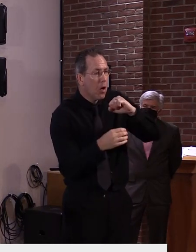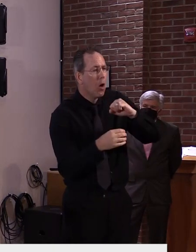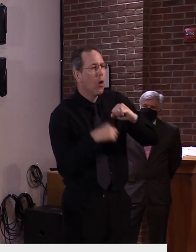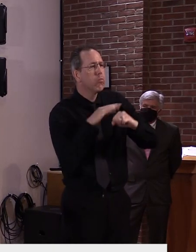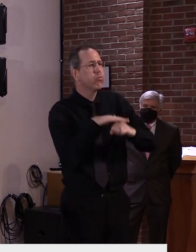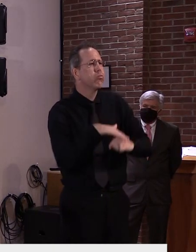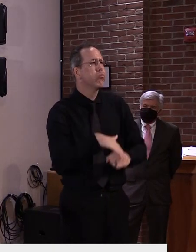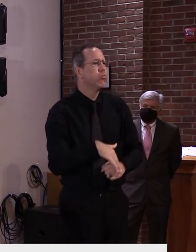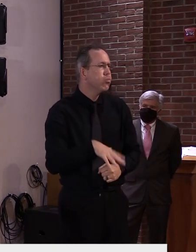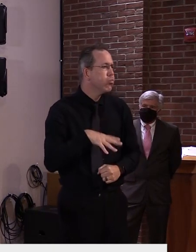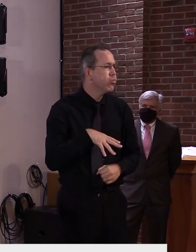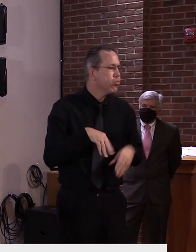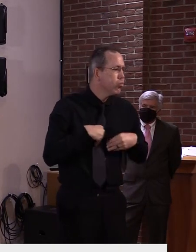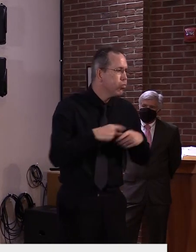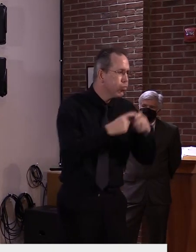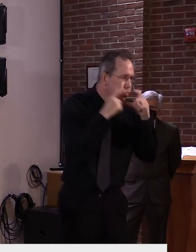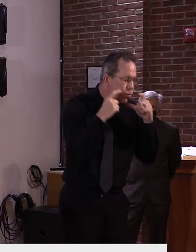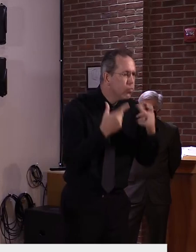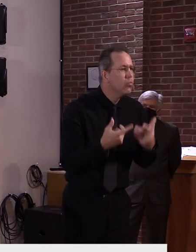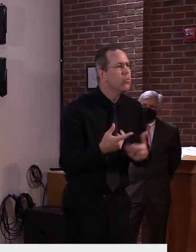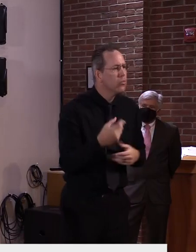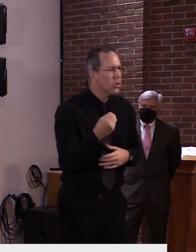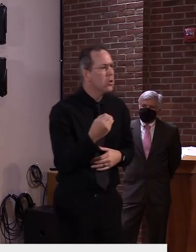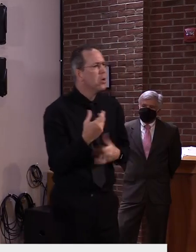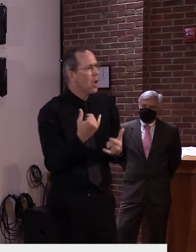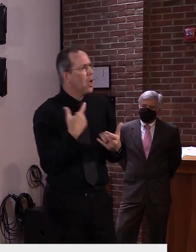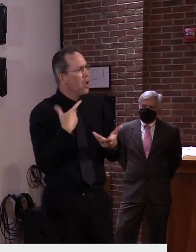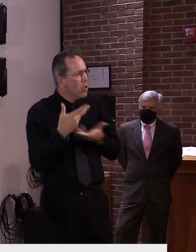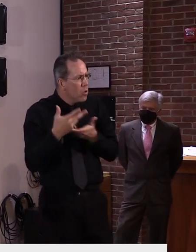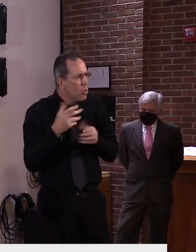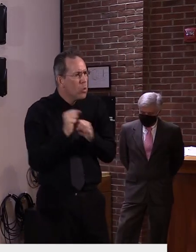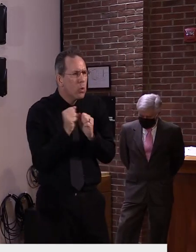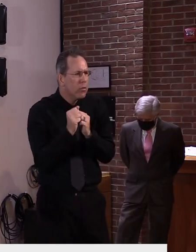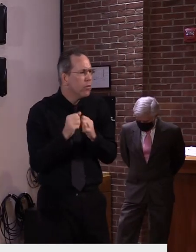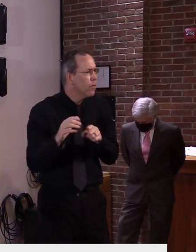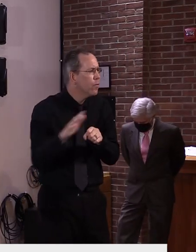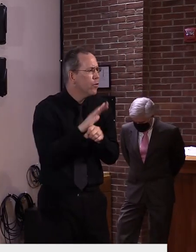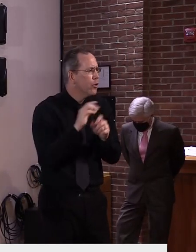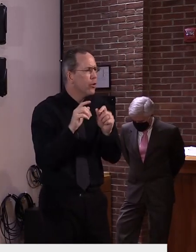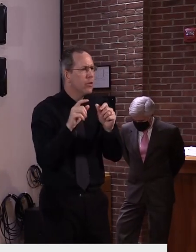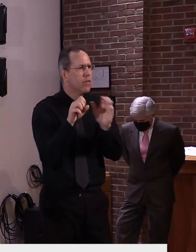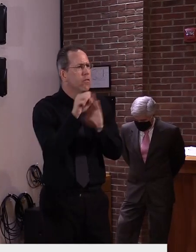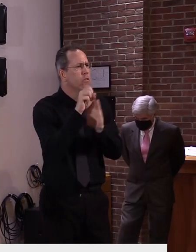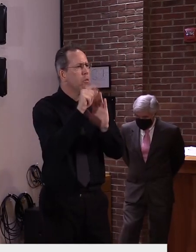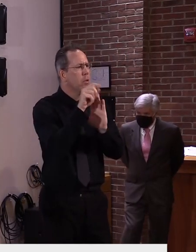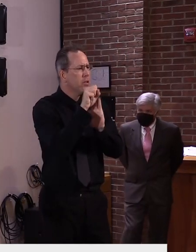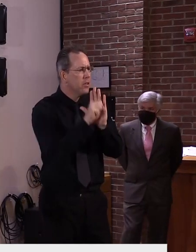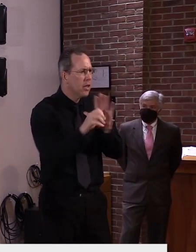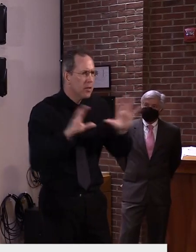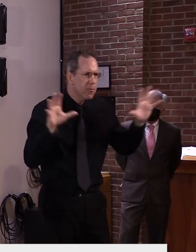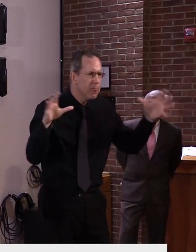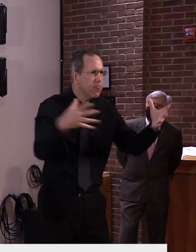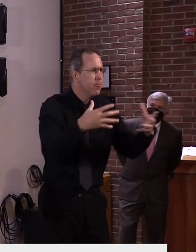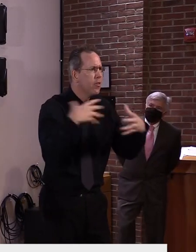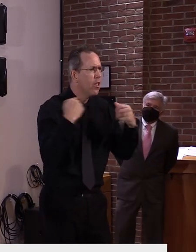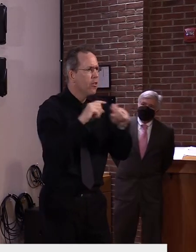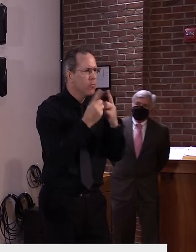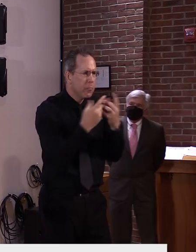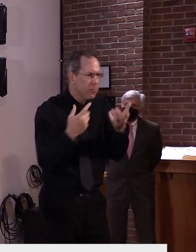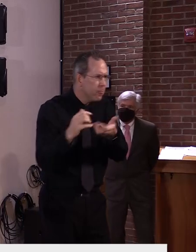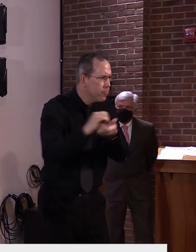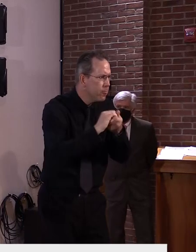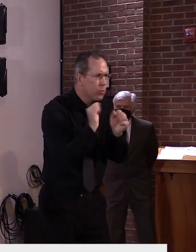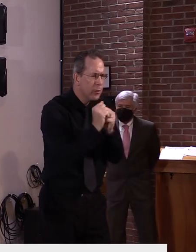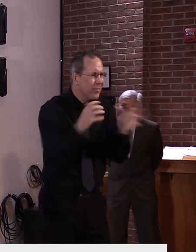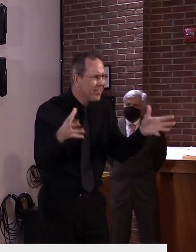actually working with the entire state government right now in a major communications campaign regarding masks, which you may